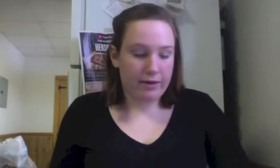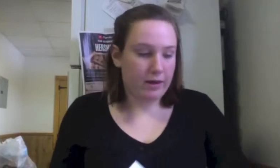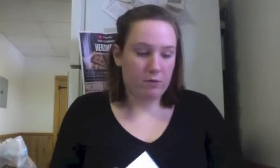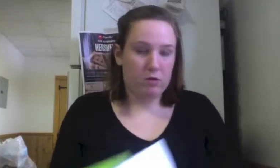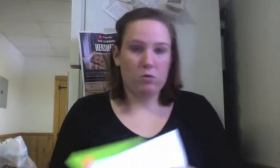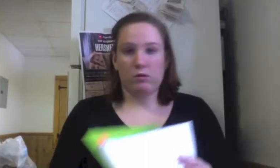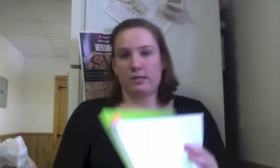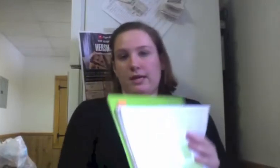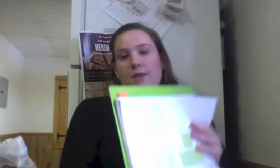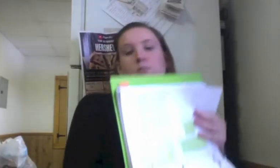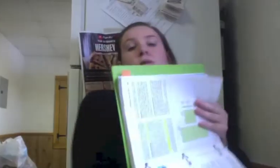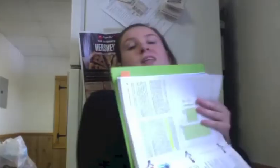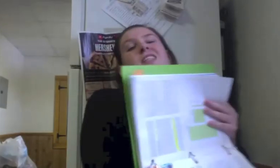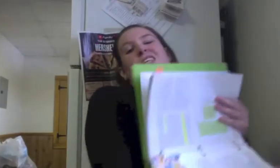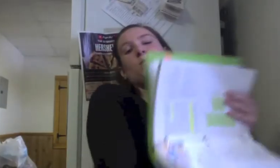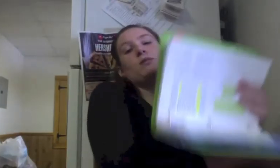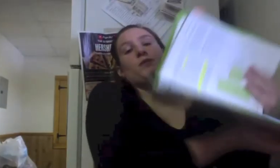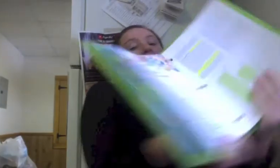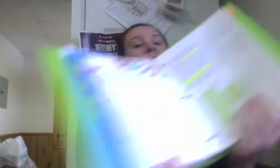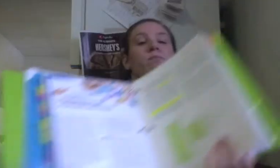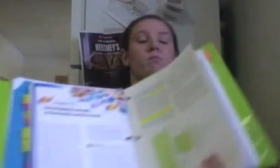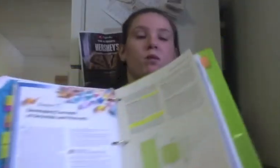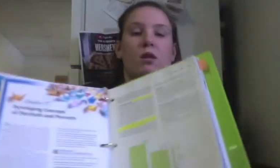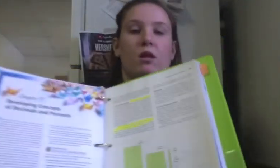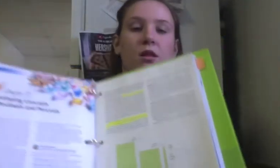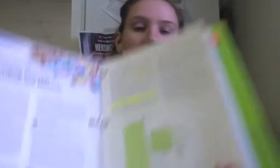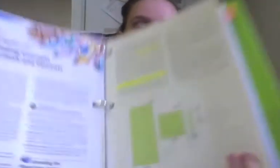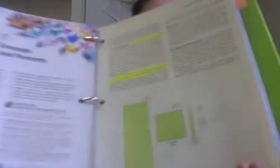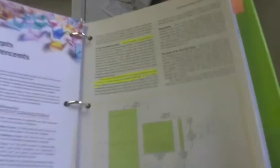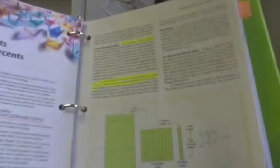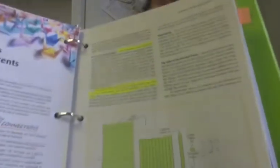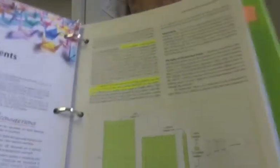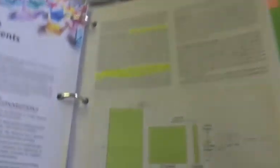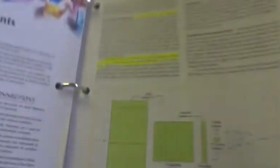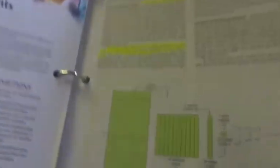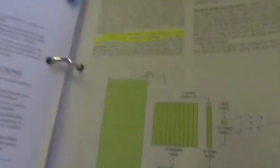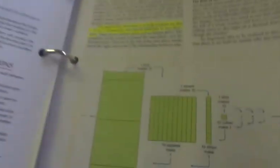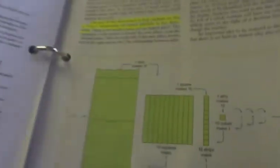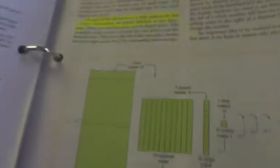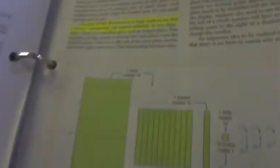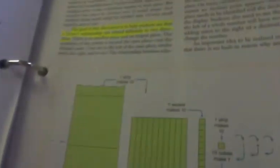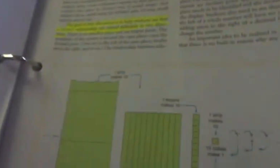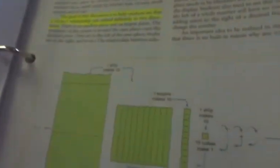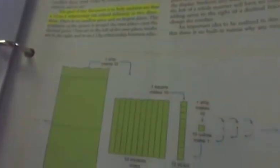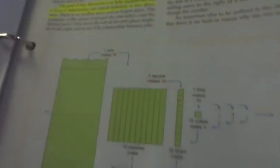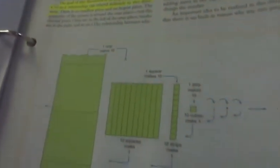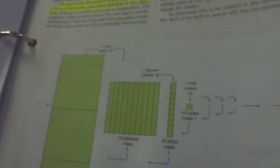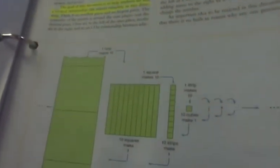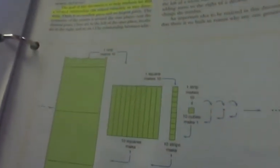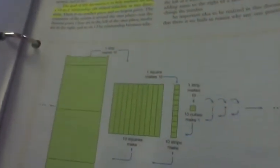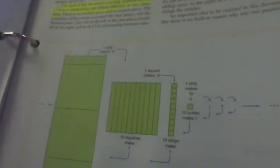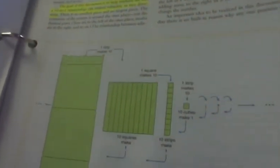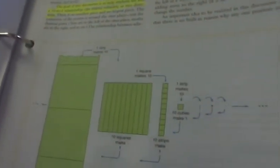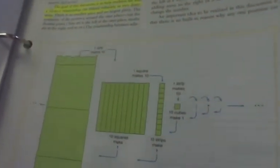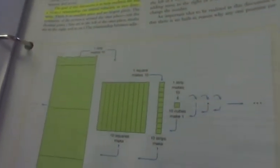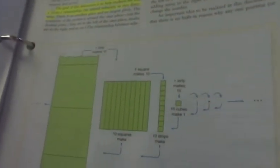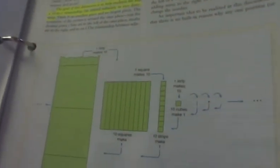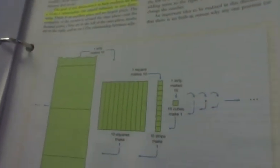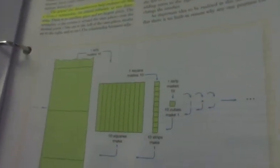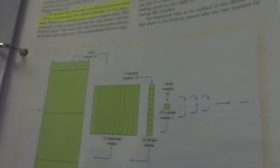I'm going to hold this up because it's hard to explain. They suggest using this model, which is